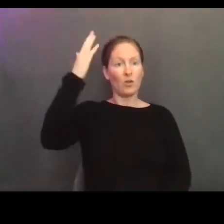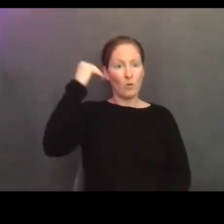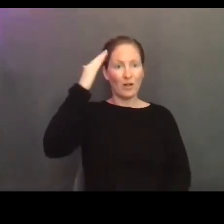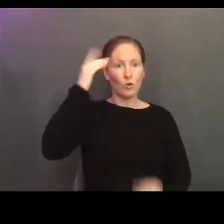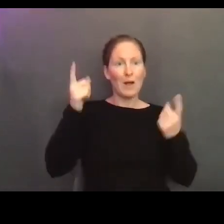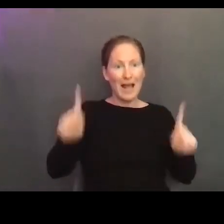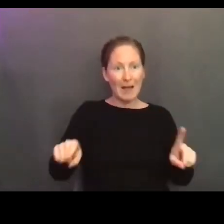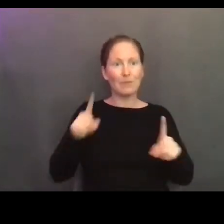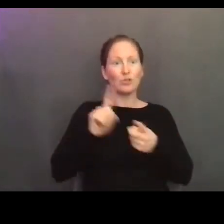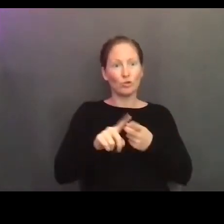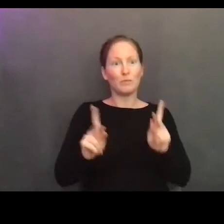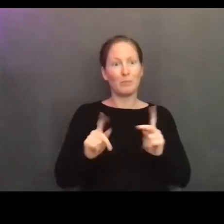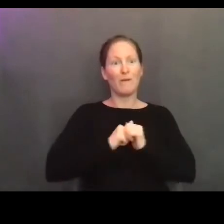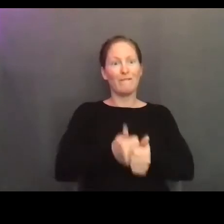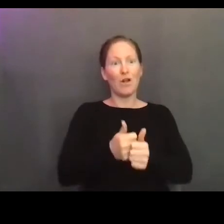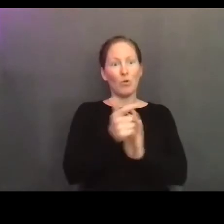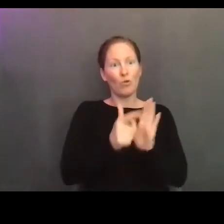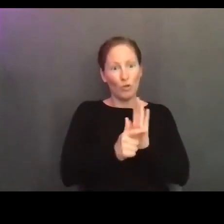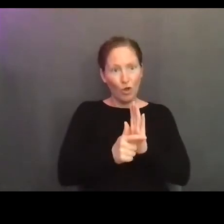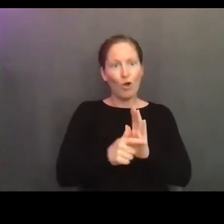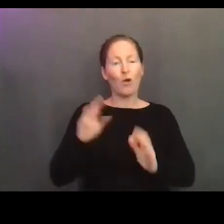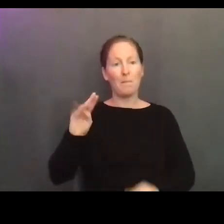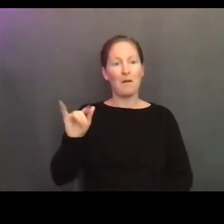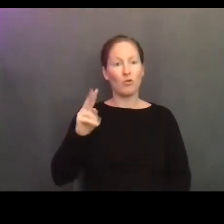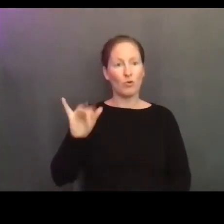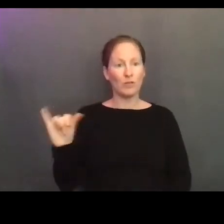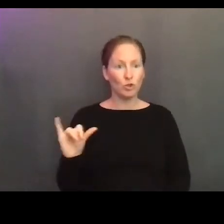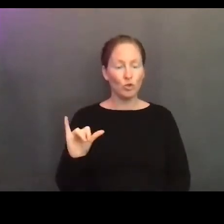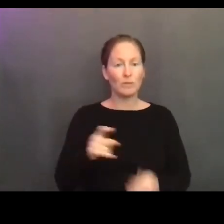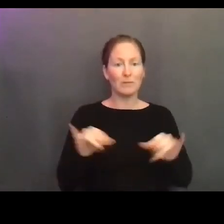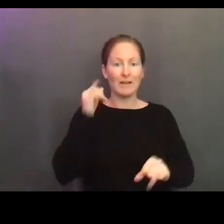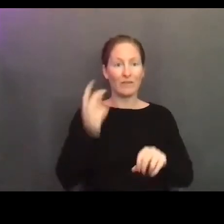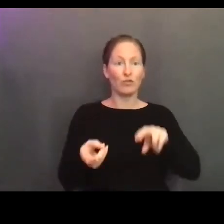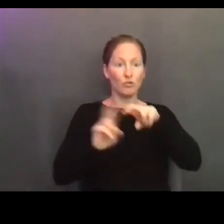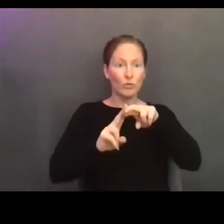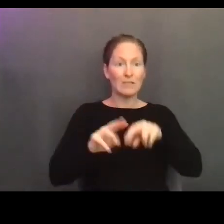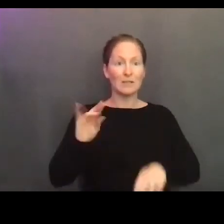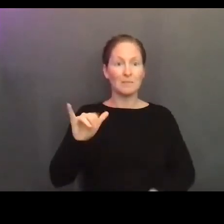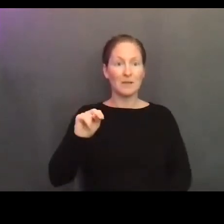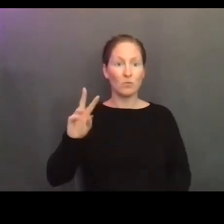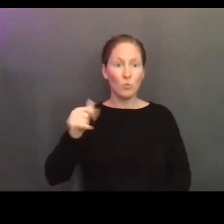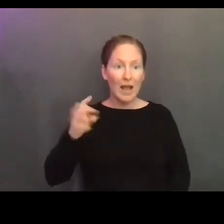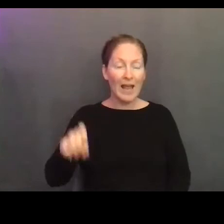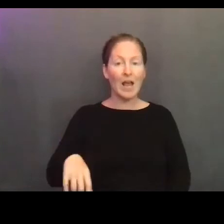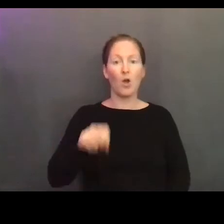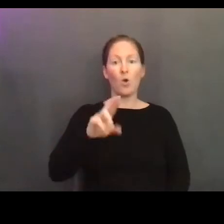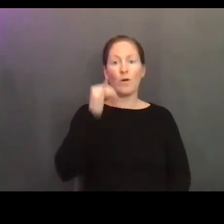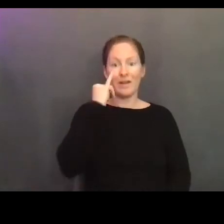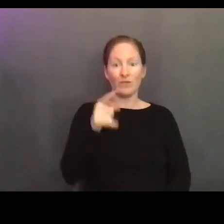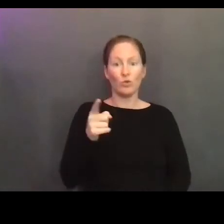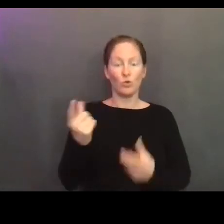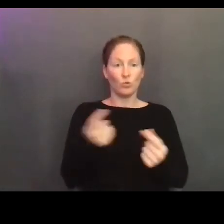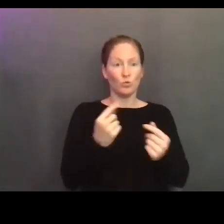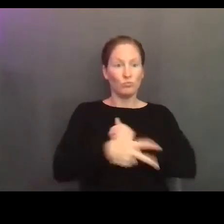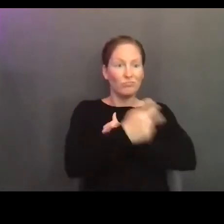when this happened. At the same time, when you increase the minimum wage or you loot and riot and find a way to justify that, that's the